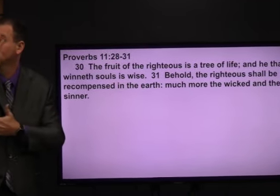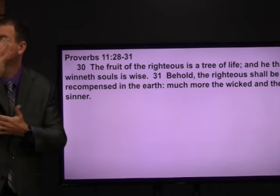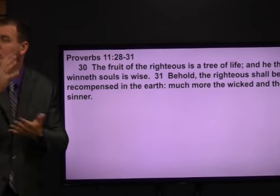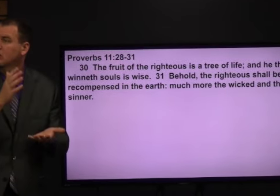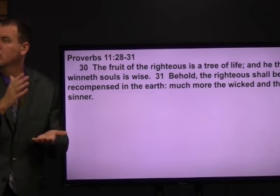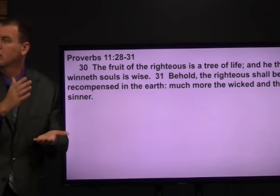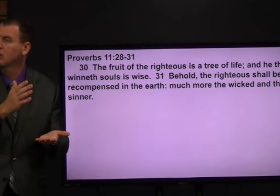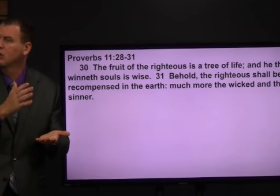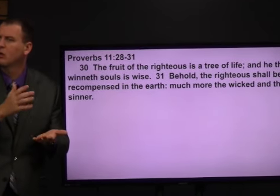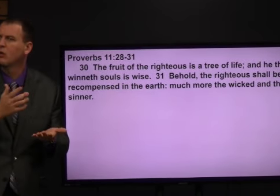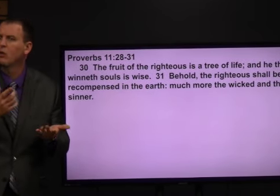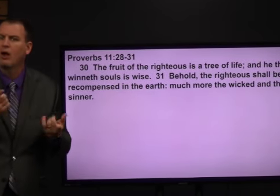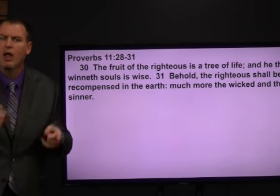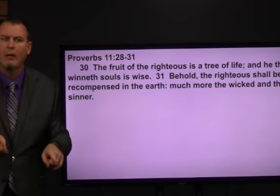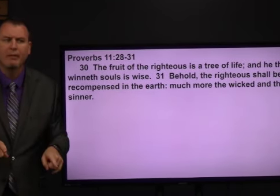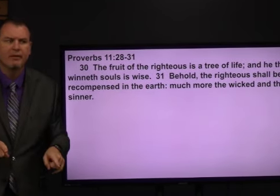stop watering a tree, what happens?